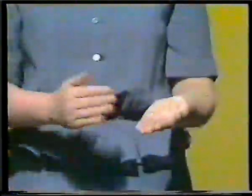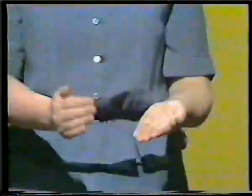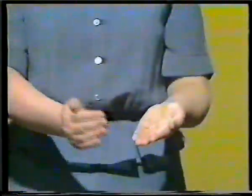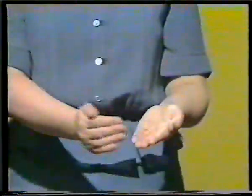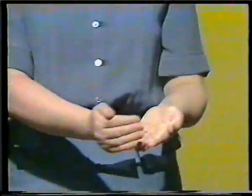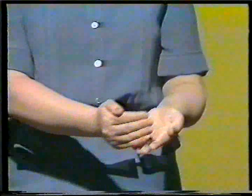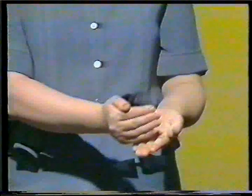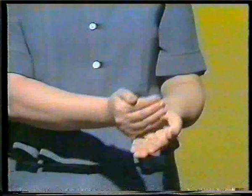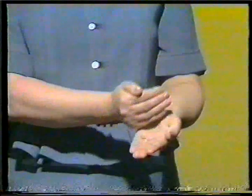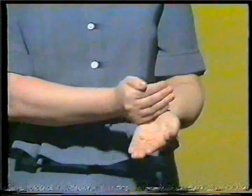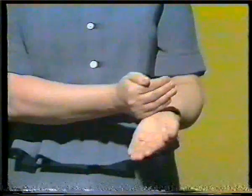to save.